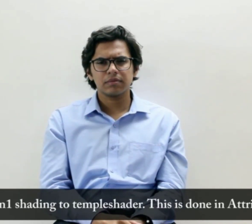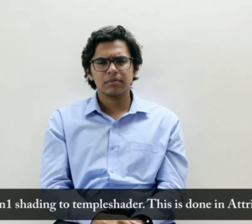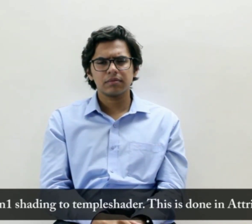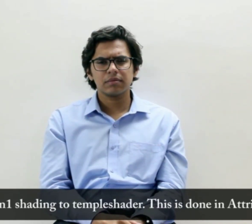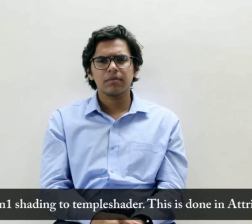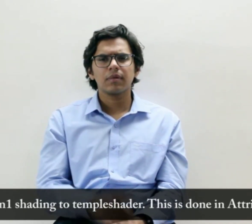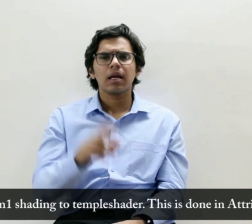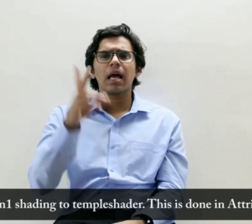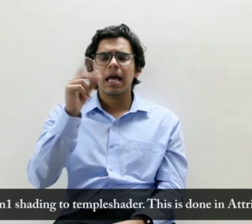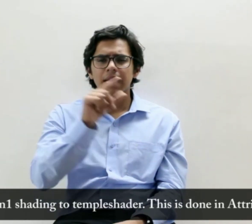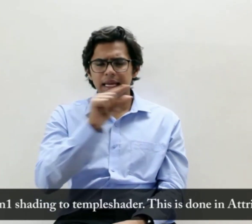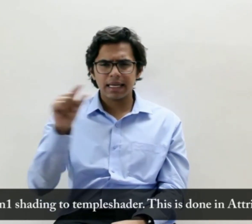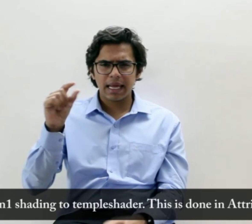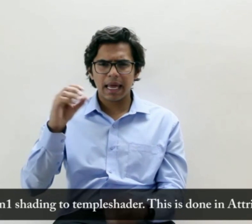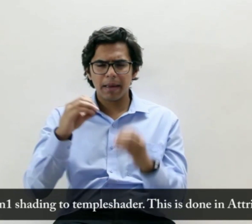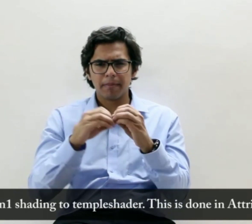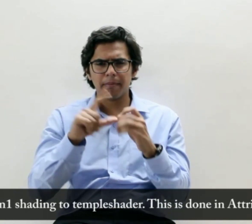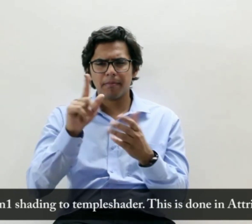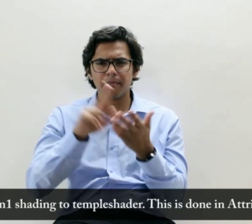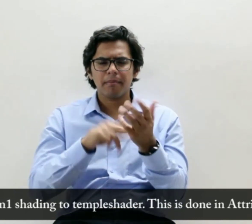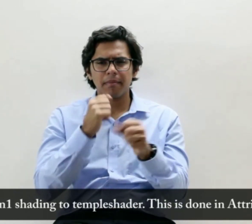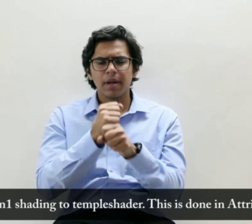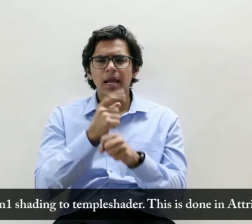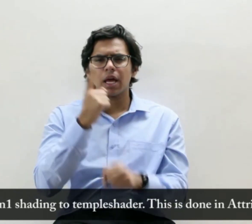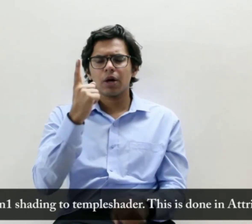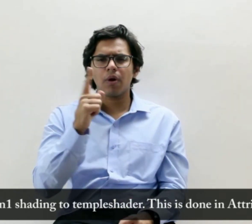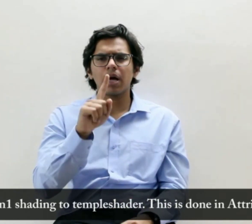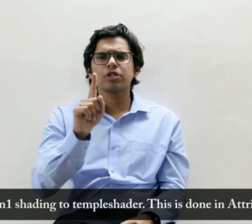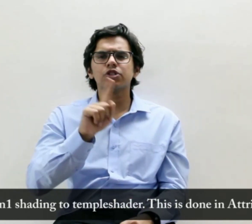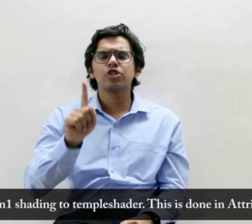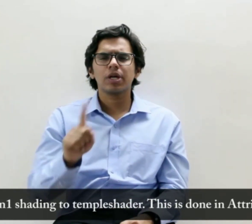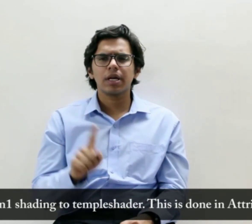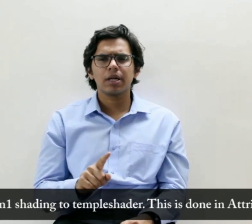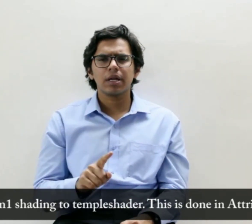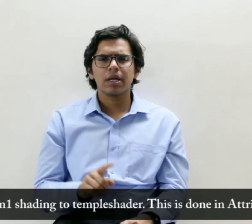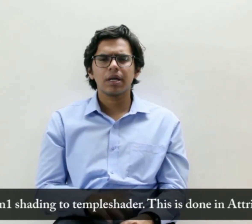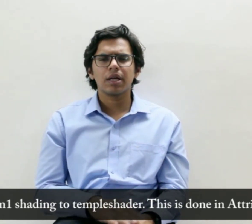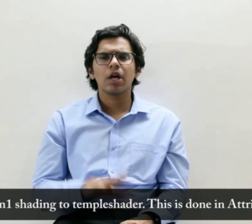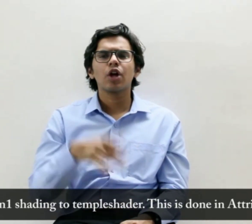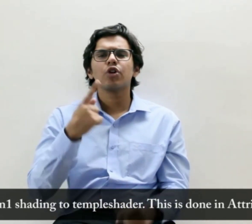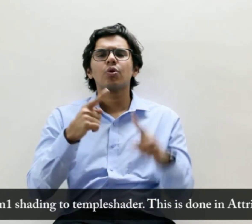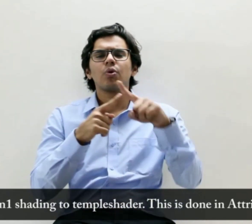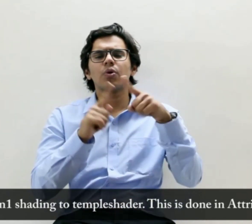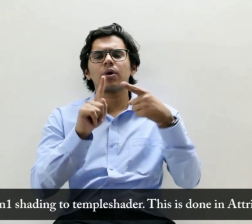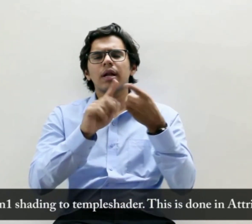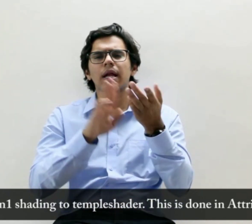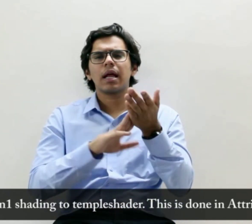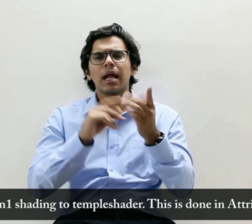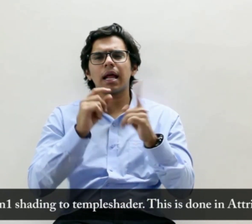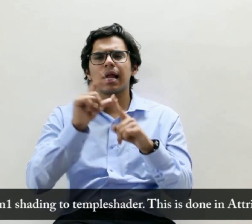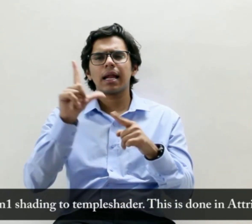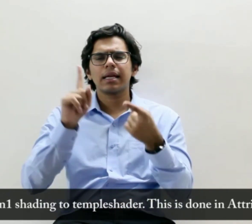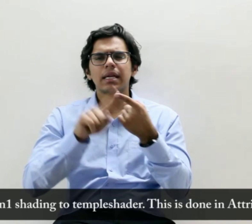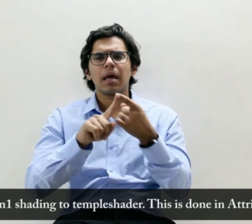Rename Blend 1 Shading to Temple Shader. This is done in Attribute